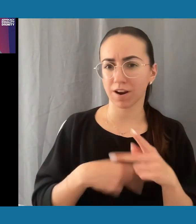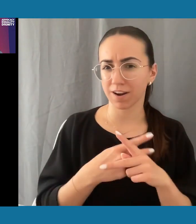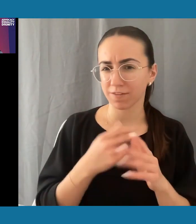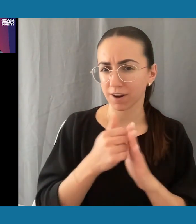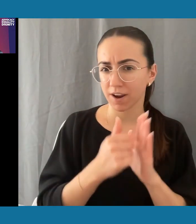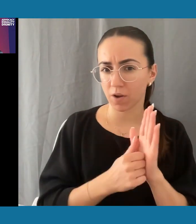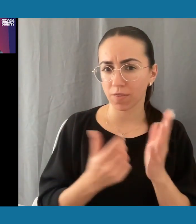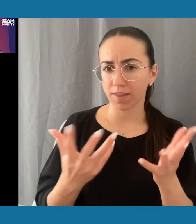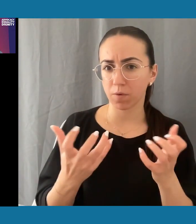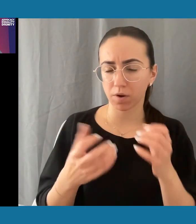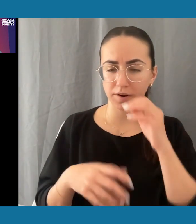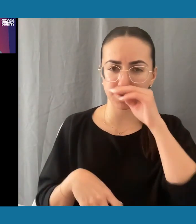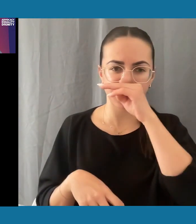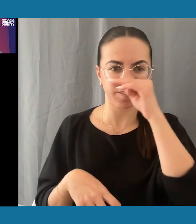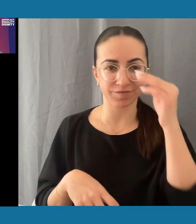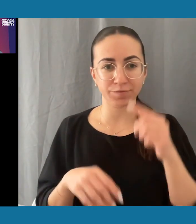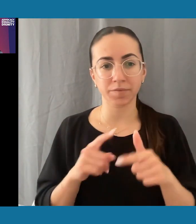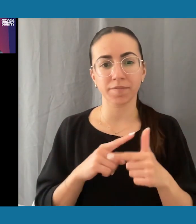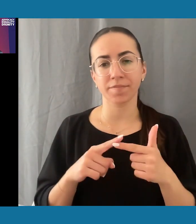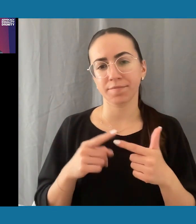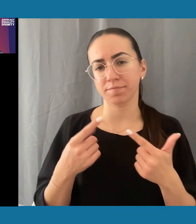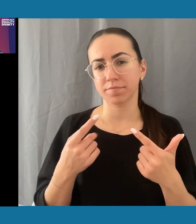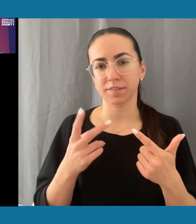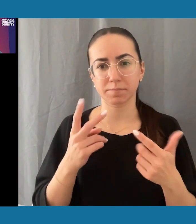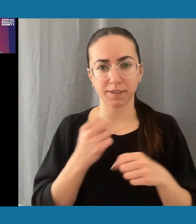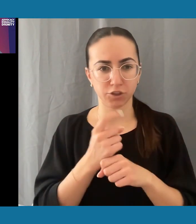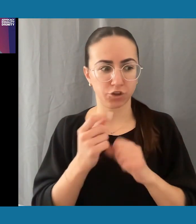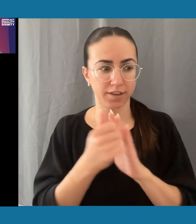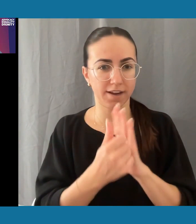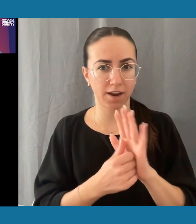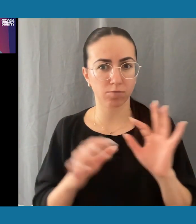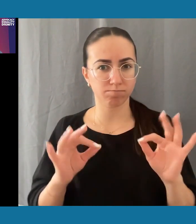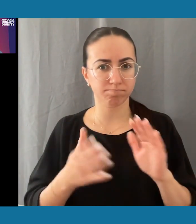opened. Next slide, please.